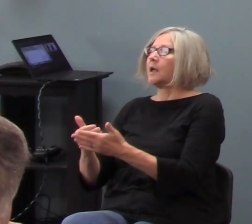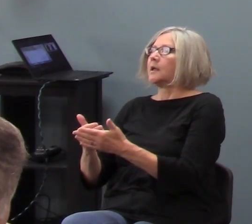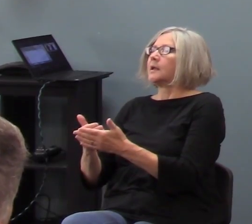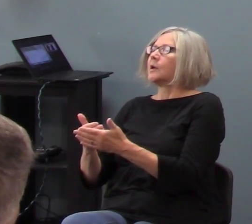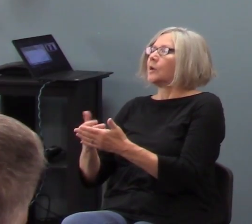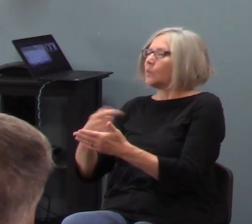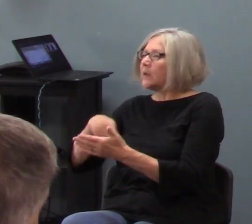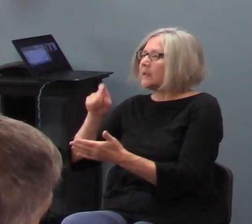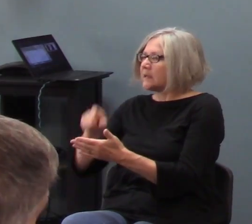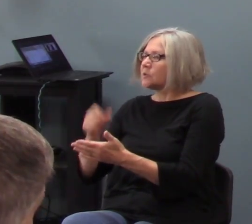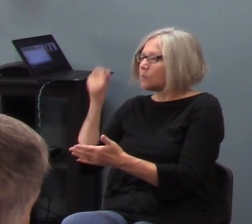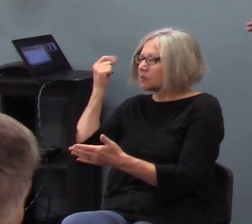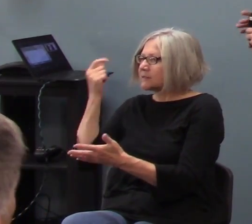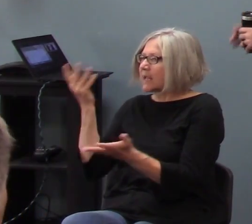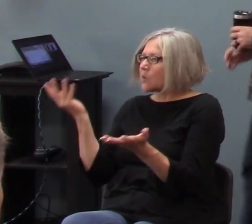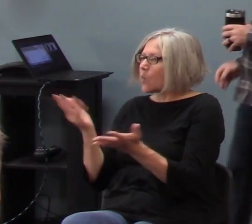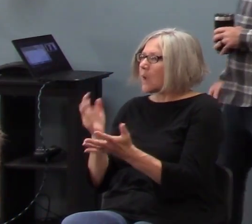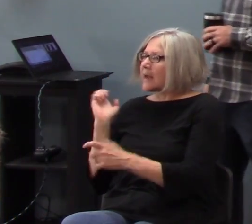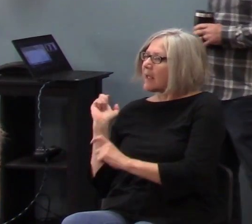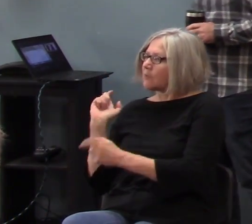what evolution actually says.